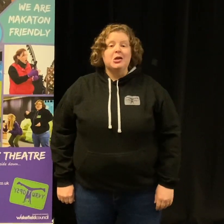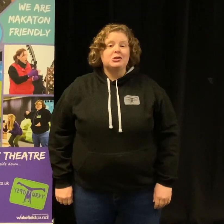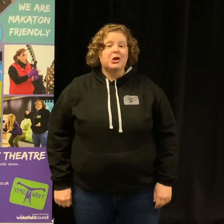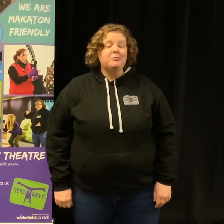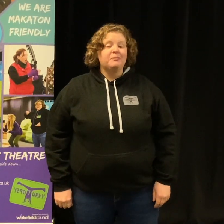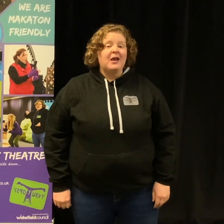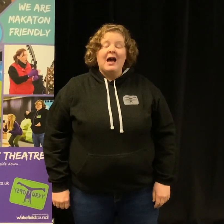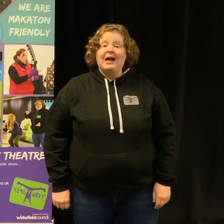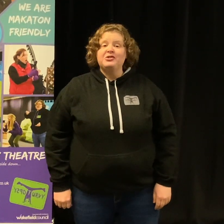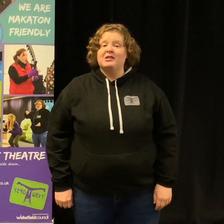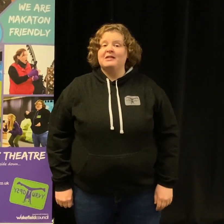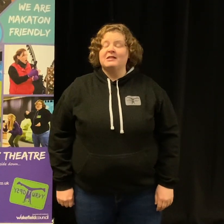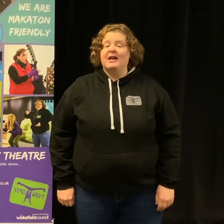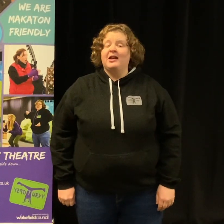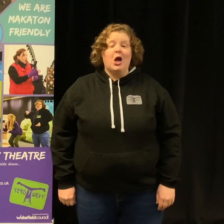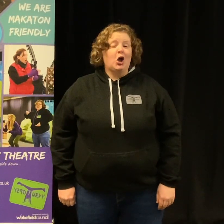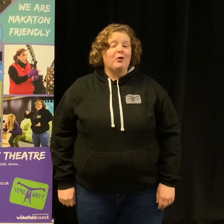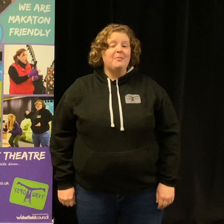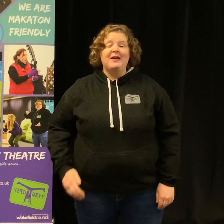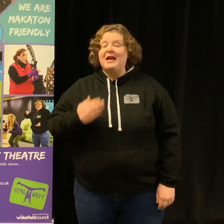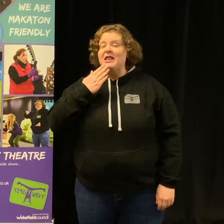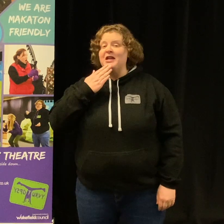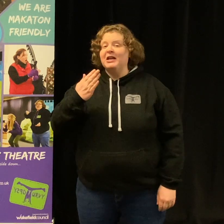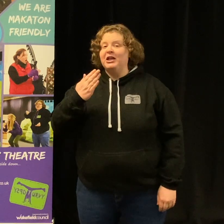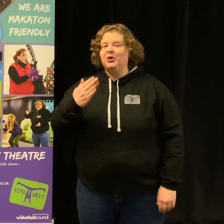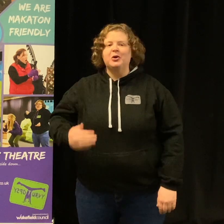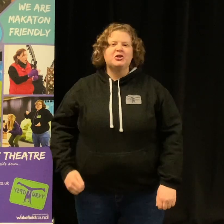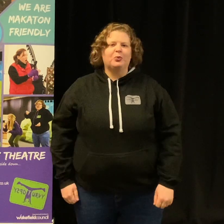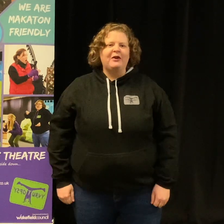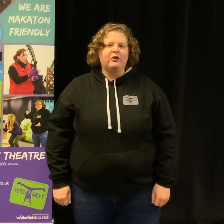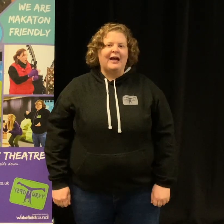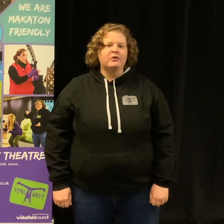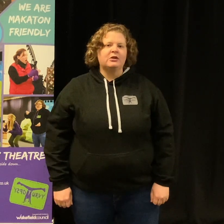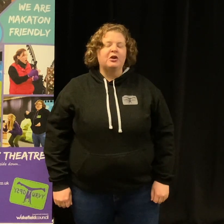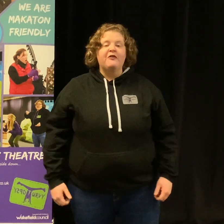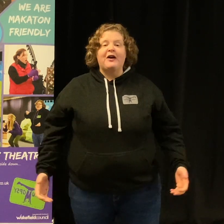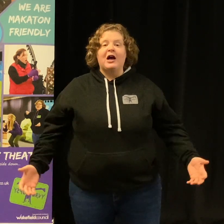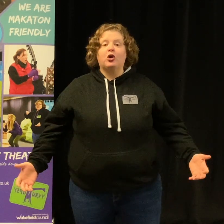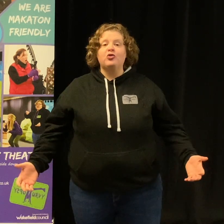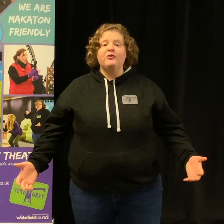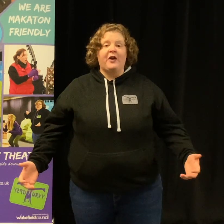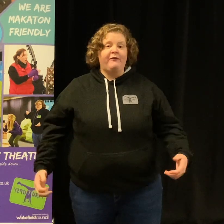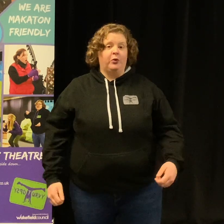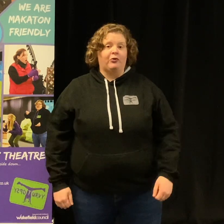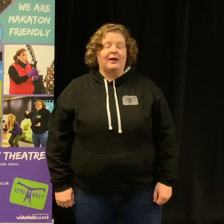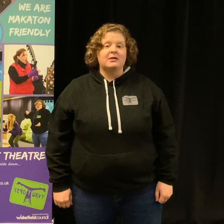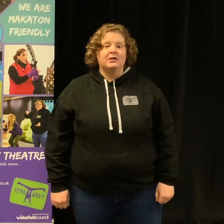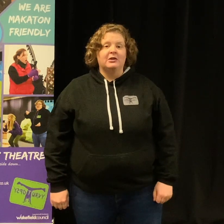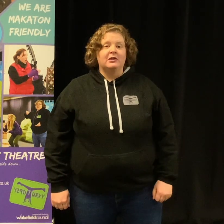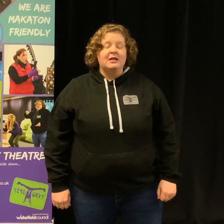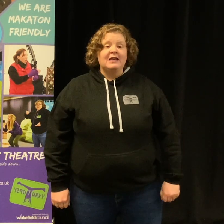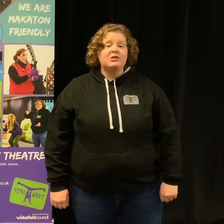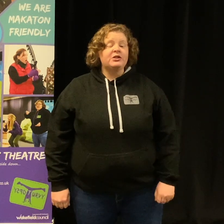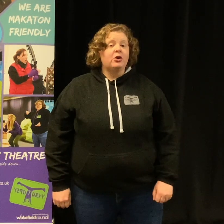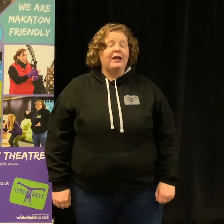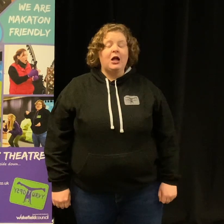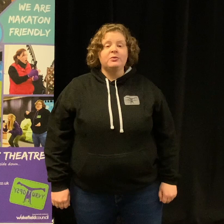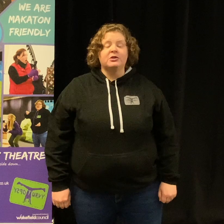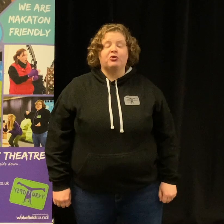So, I'd just like to say a great big thank you to Wakefield Council for our Culture for Everyone grant. It's not only helped us create